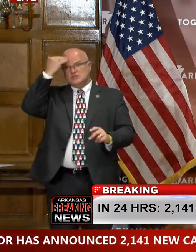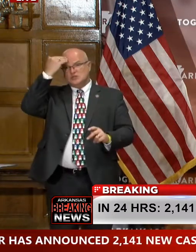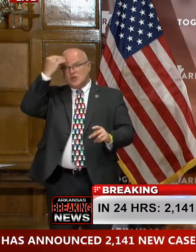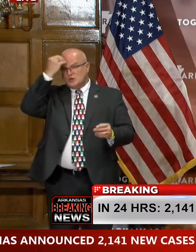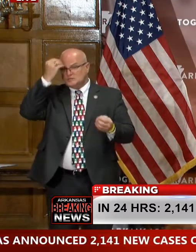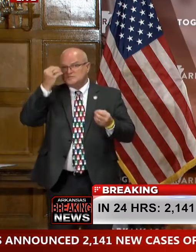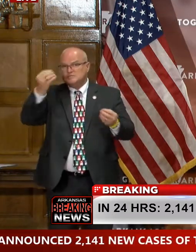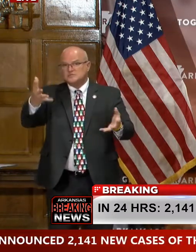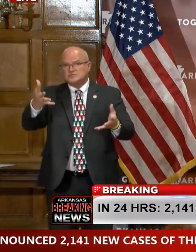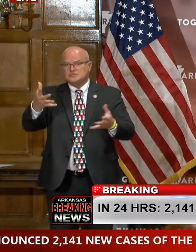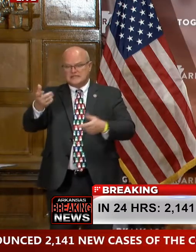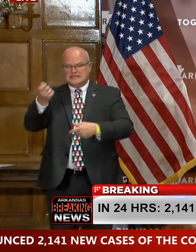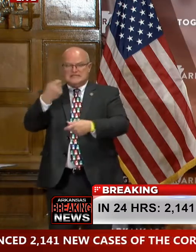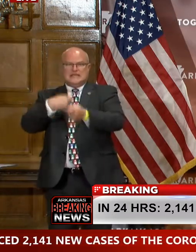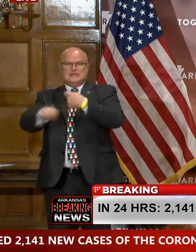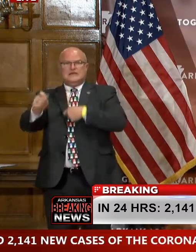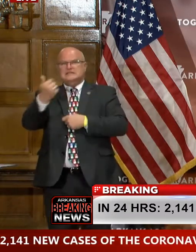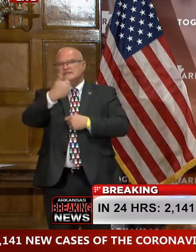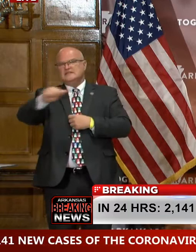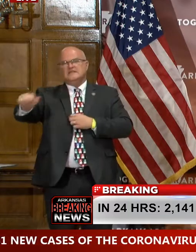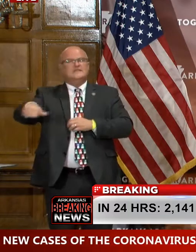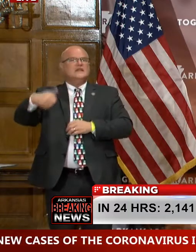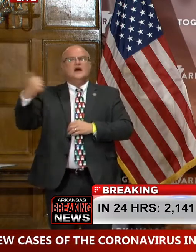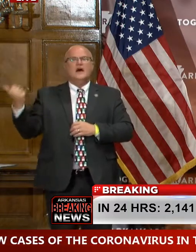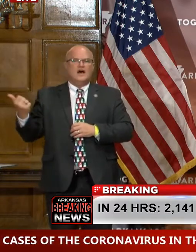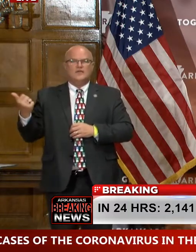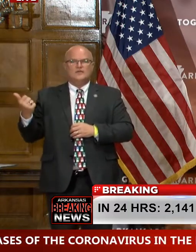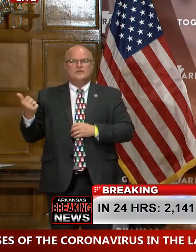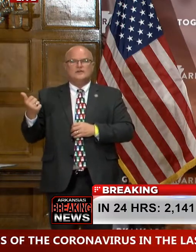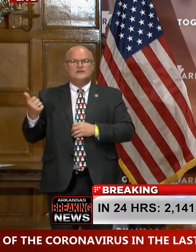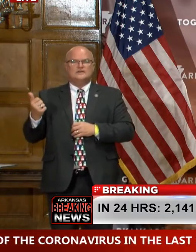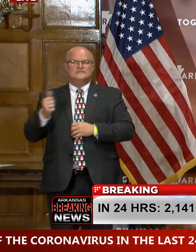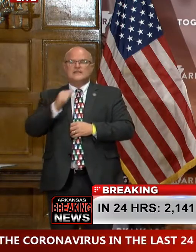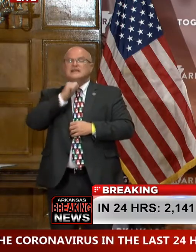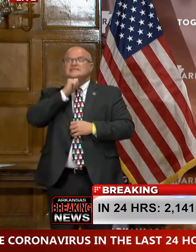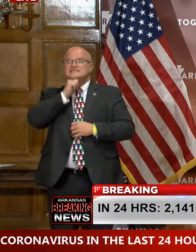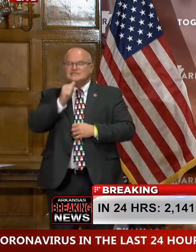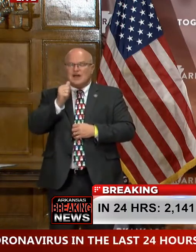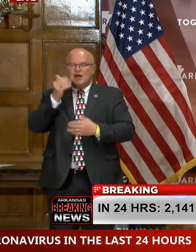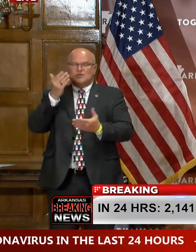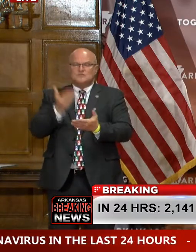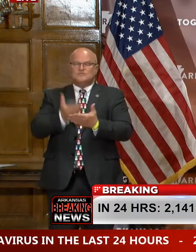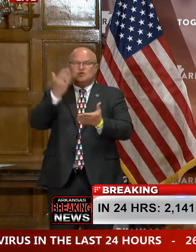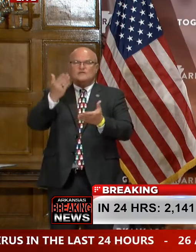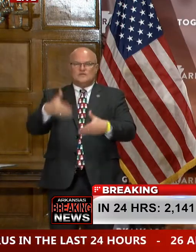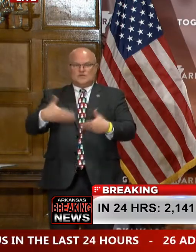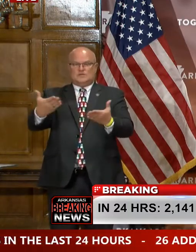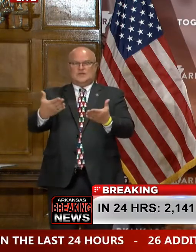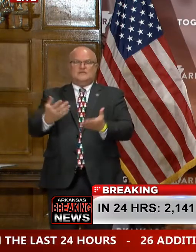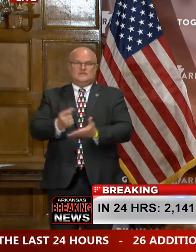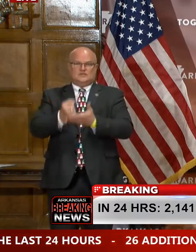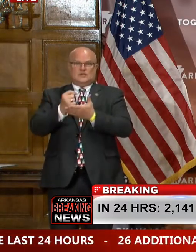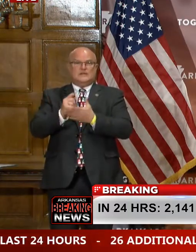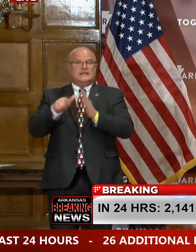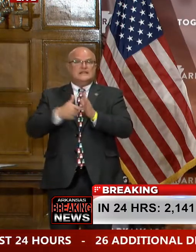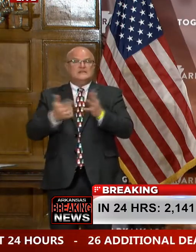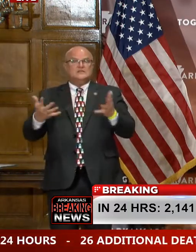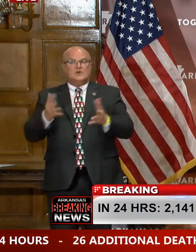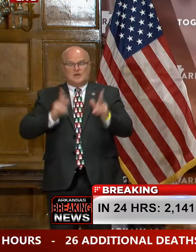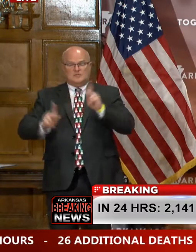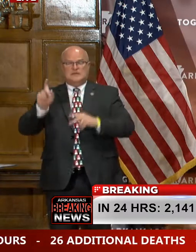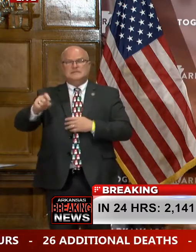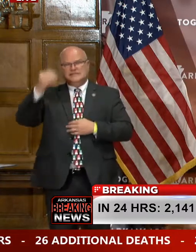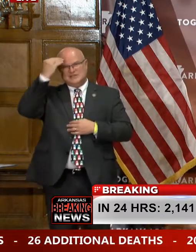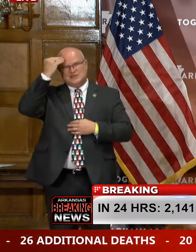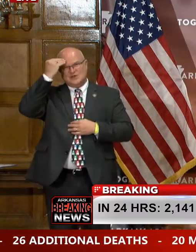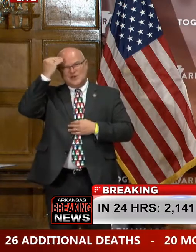and this should take the place of any of the other non-proven recommendations for treatment. This is what the public needs to